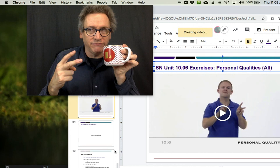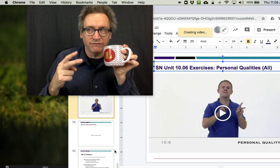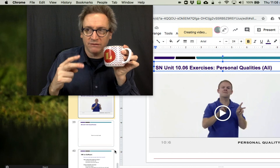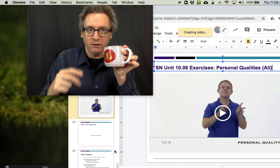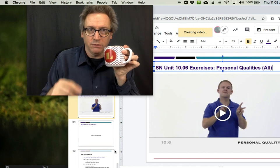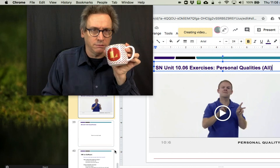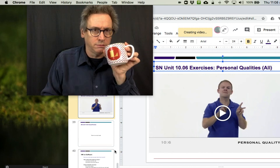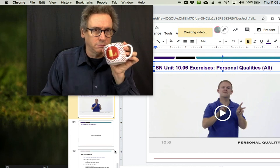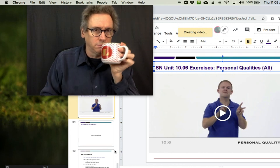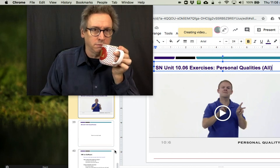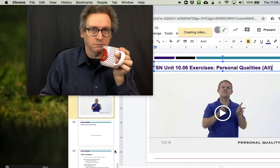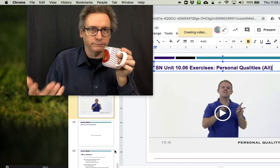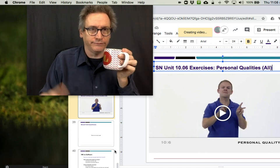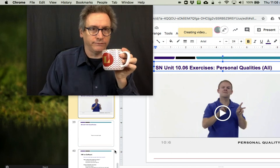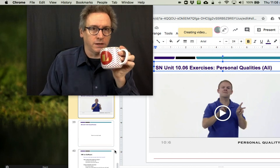your life that you can,